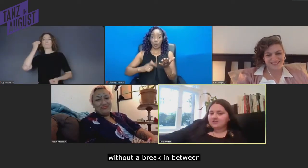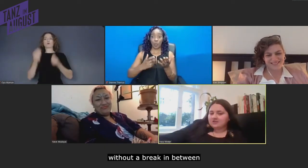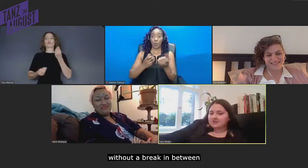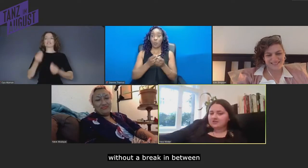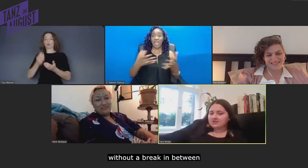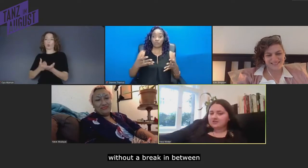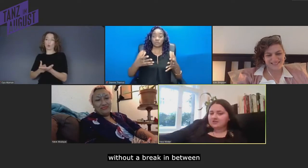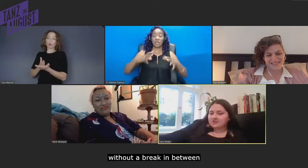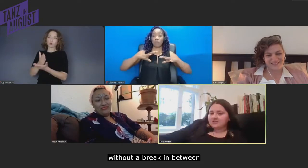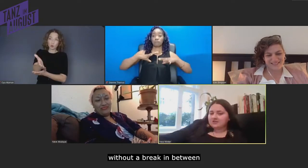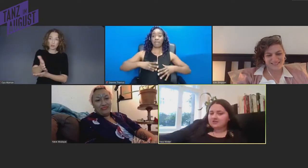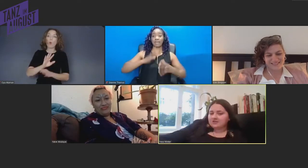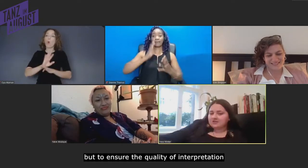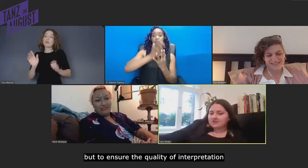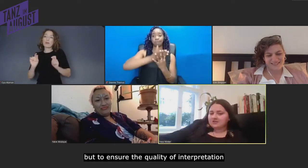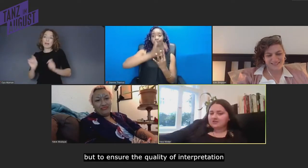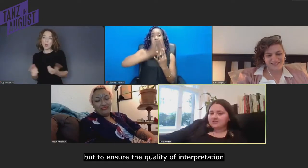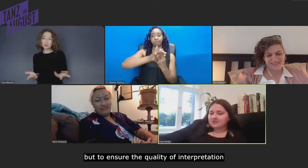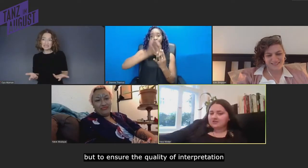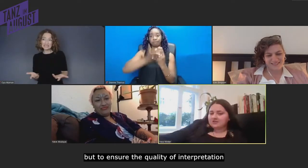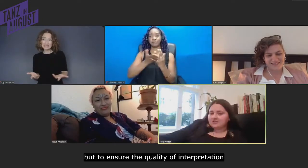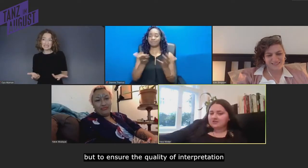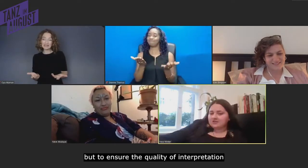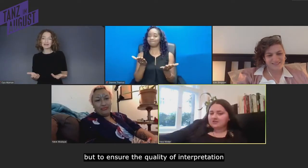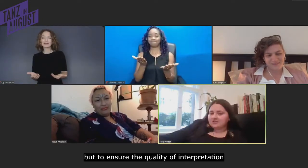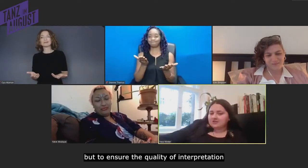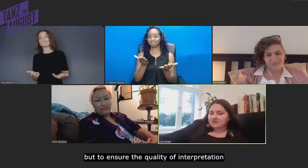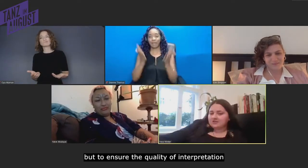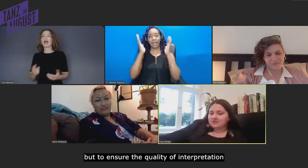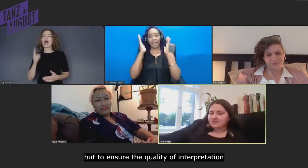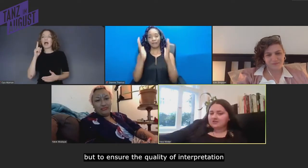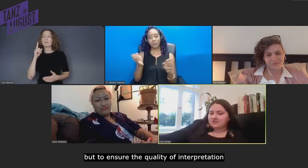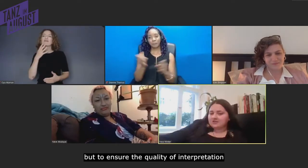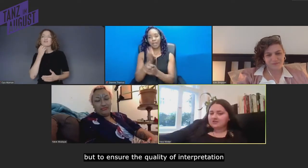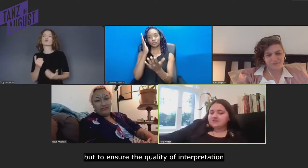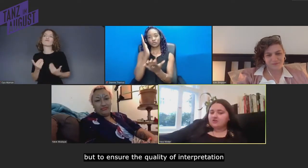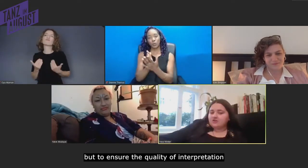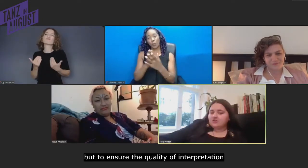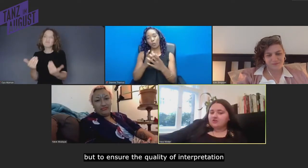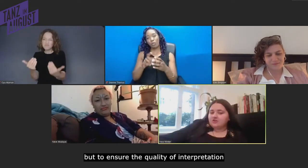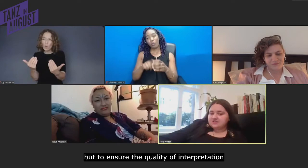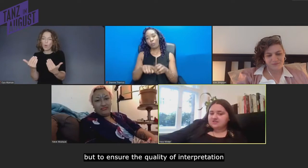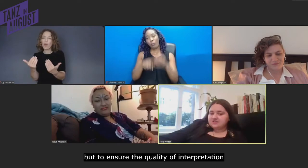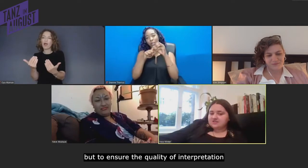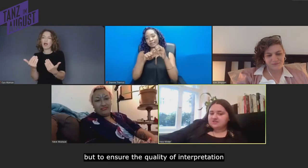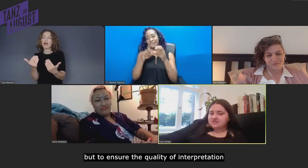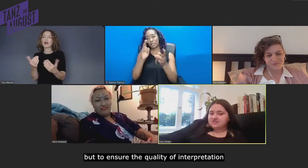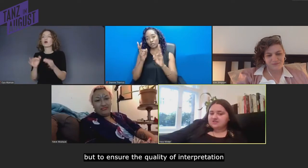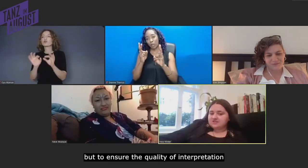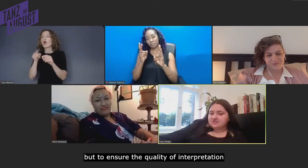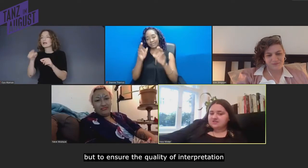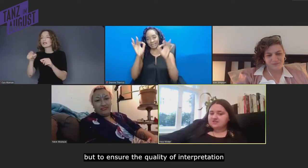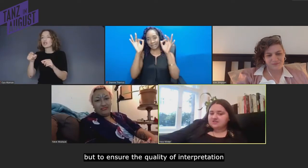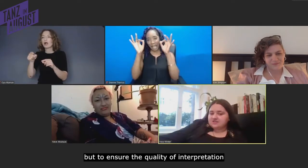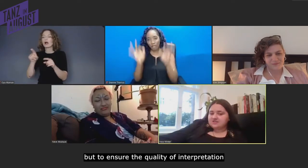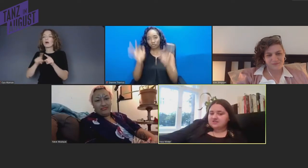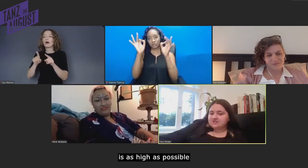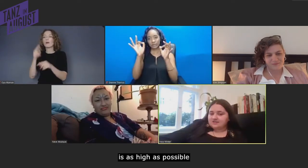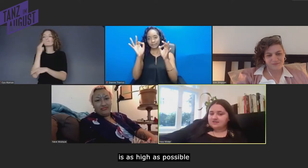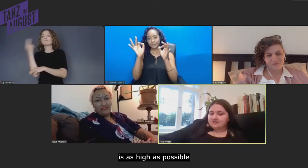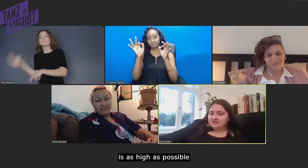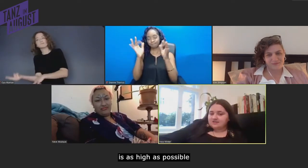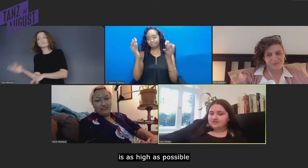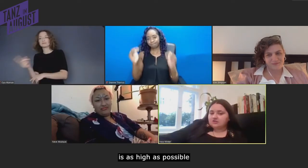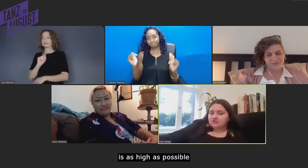between. But to ensure that the quality of interpretation is as high